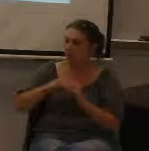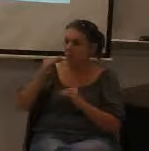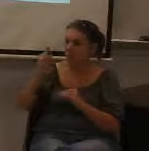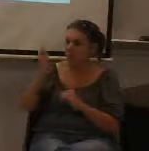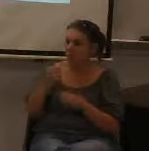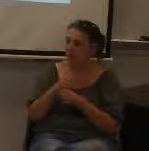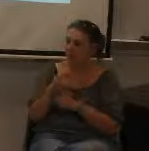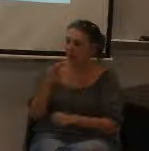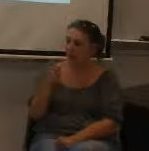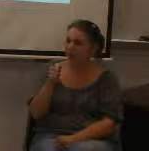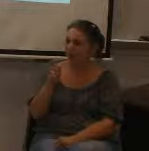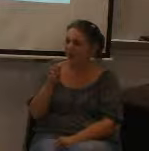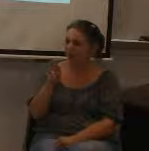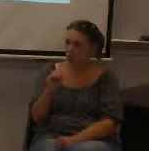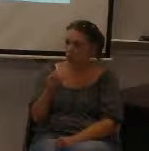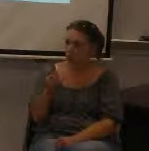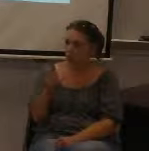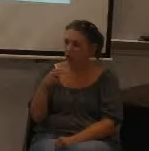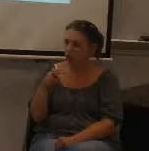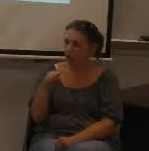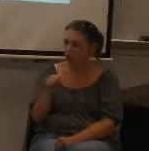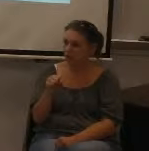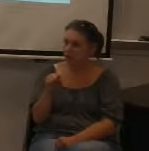a heterogeneous aquifer, correct?